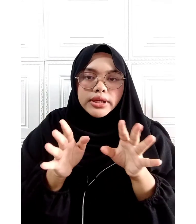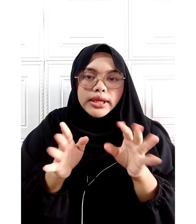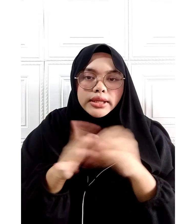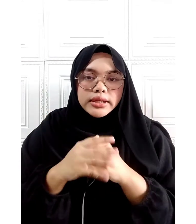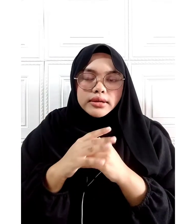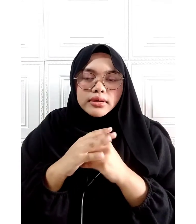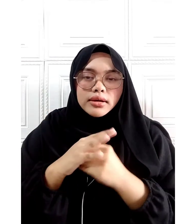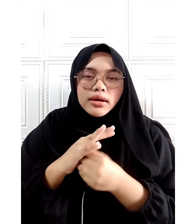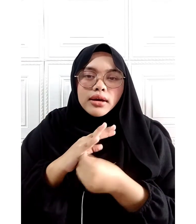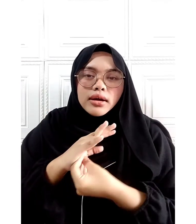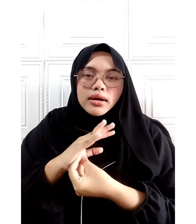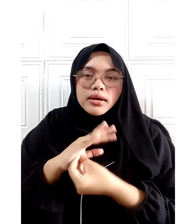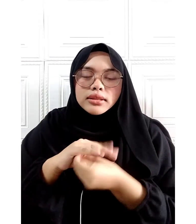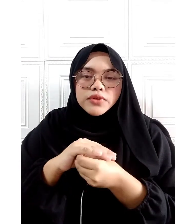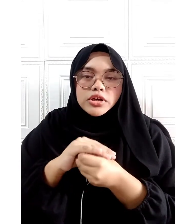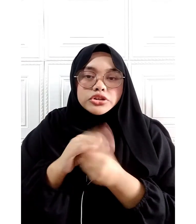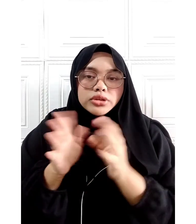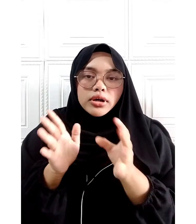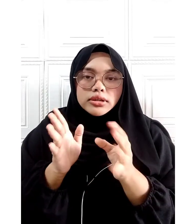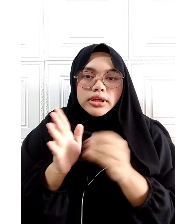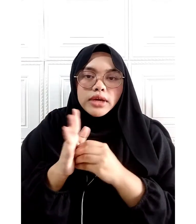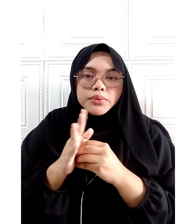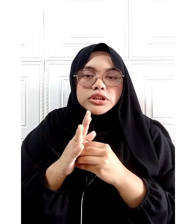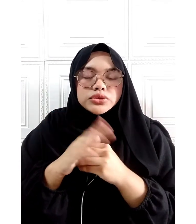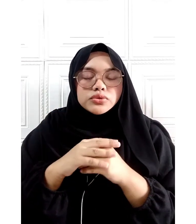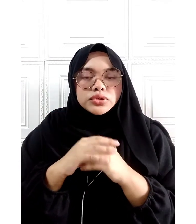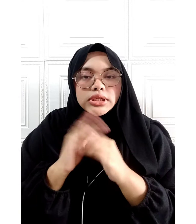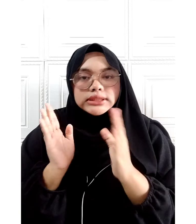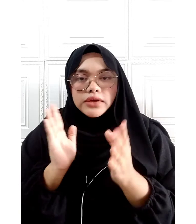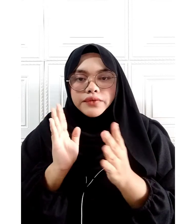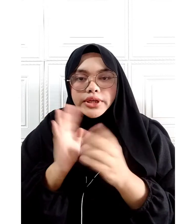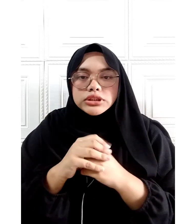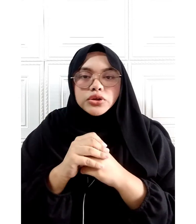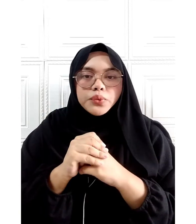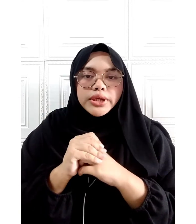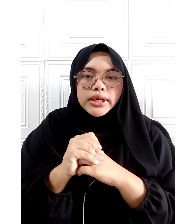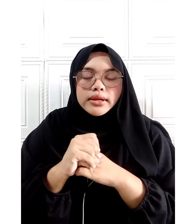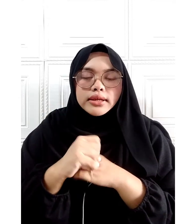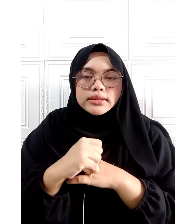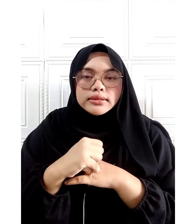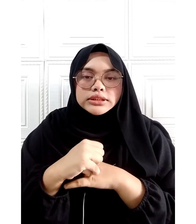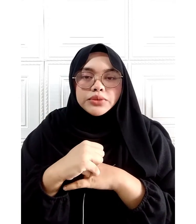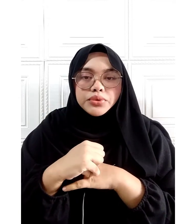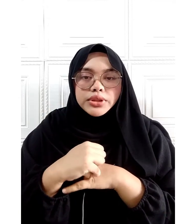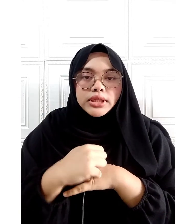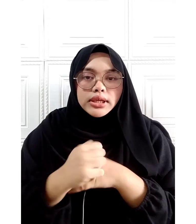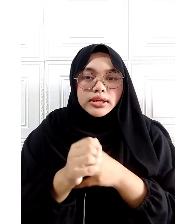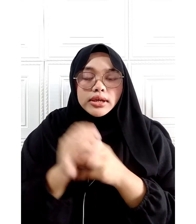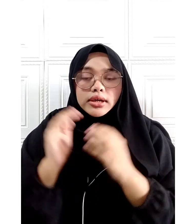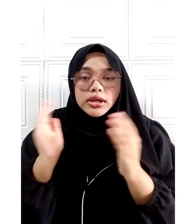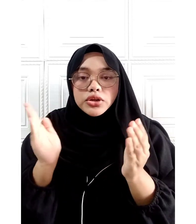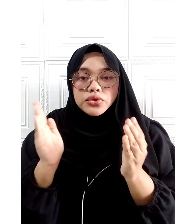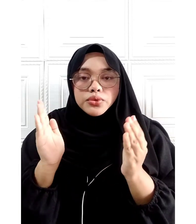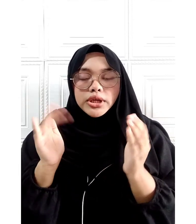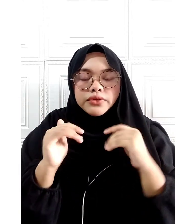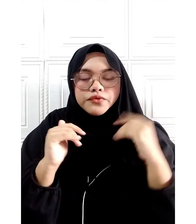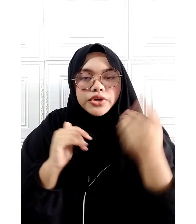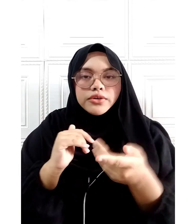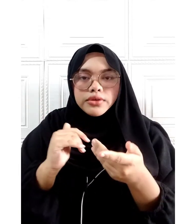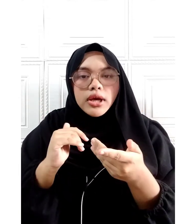in the 3-hinge arc cable is usually 7, so we can distribute it into, like, for the